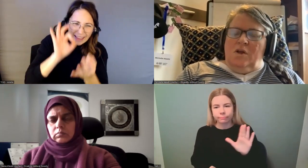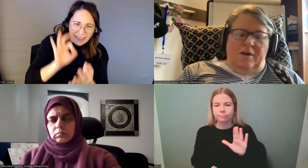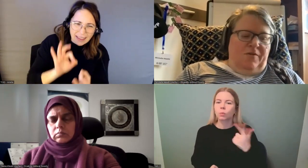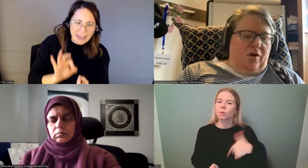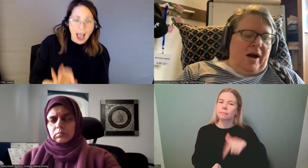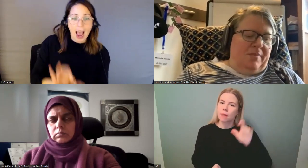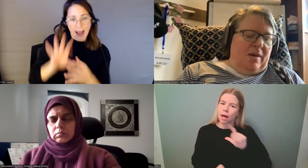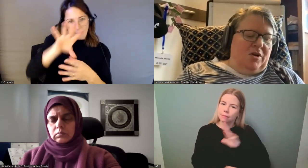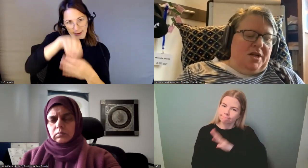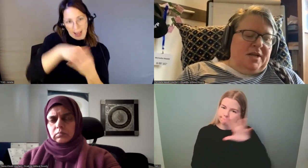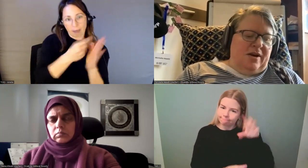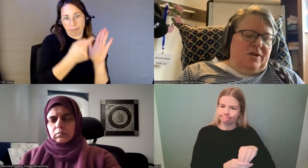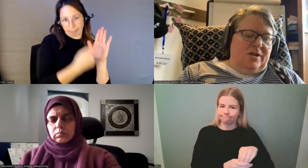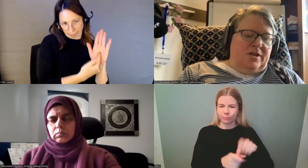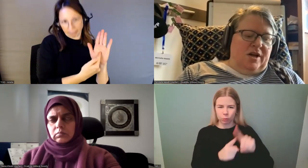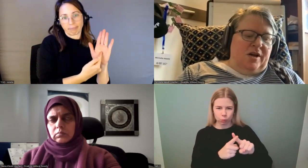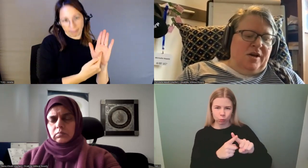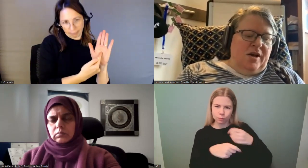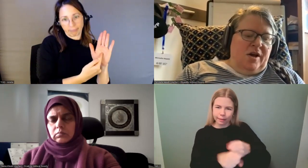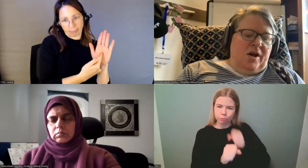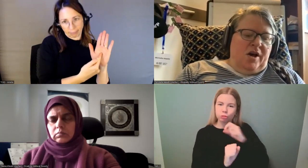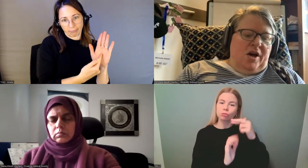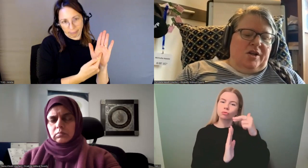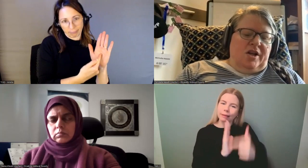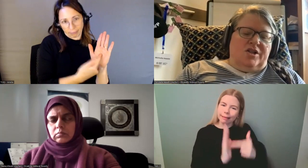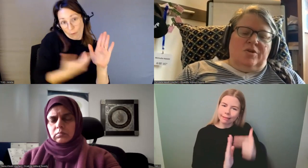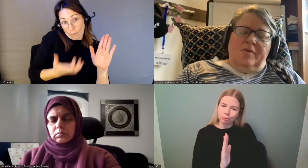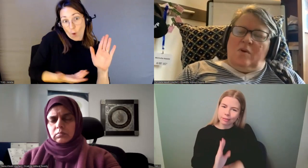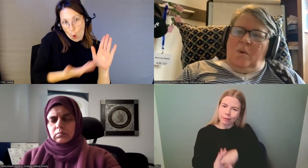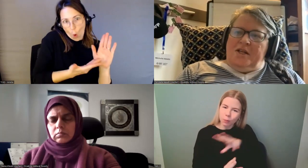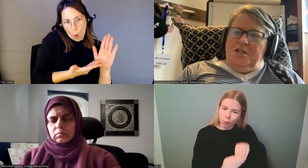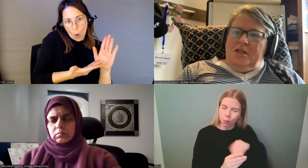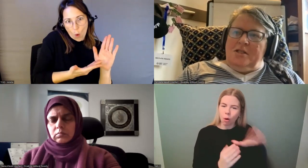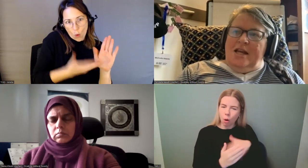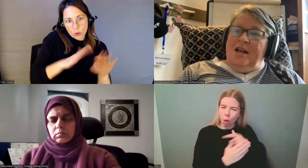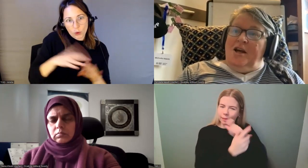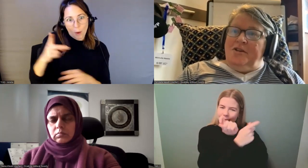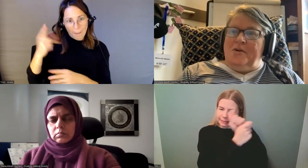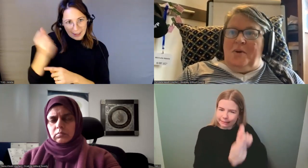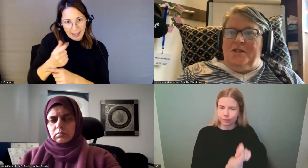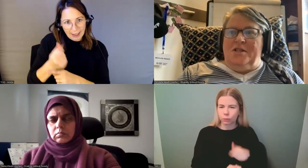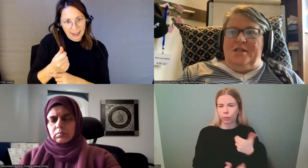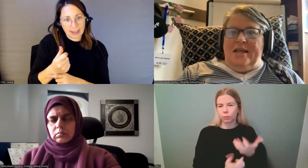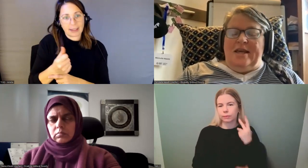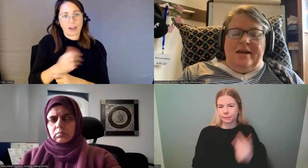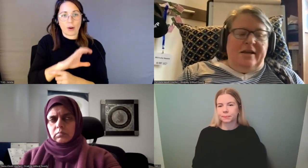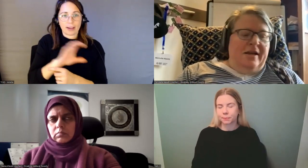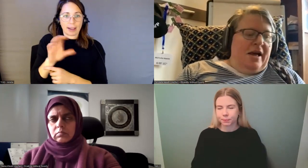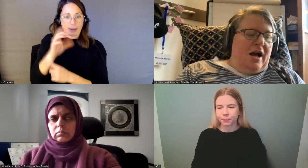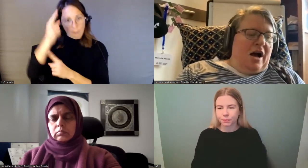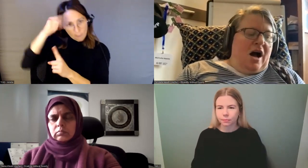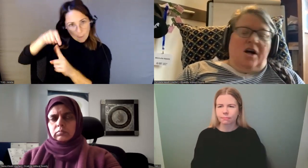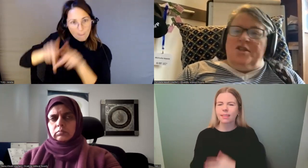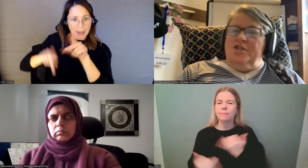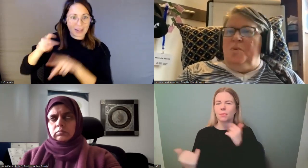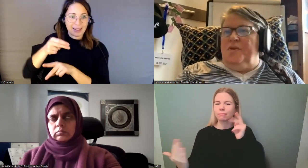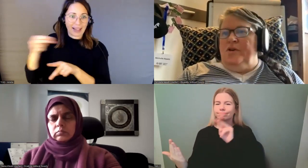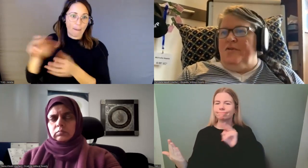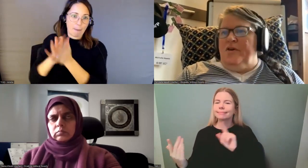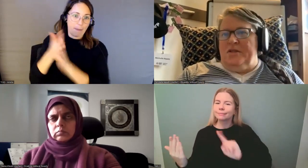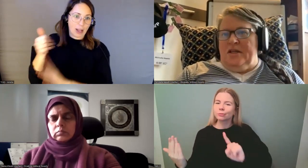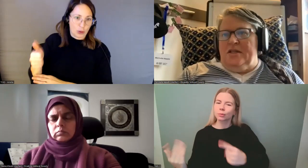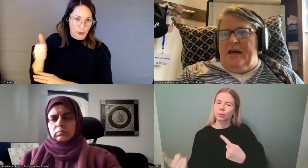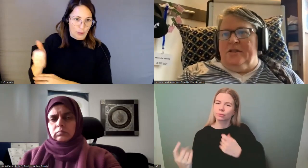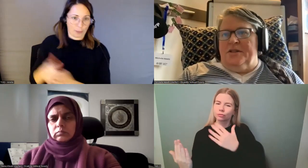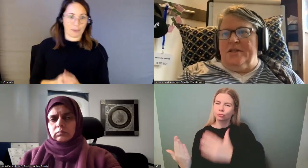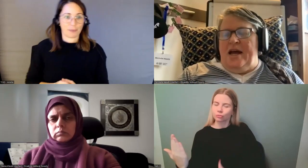so looking for. I'm looking down at some of the questions, and a lot of the questions here are to do with